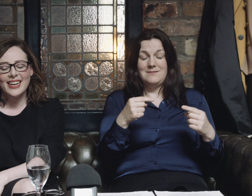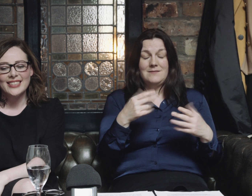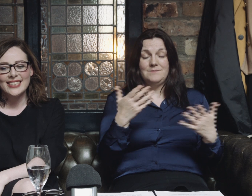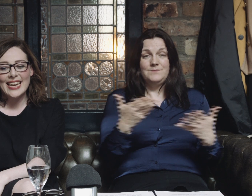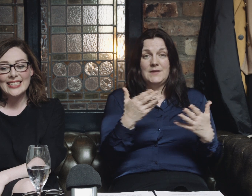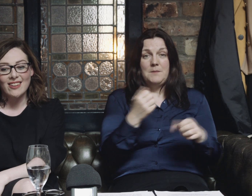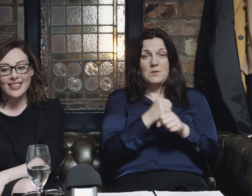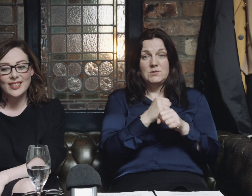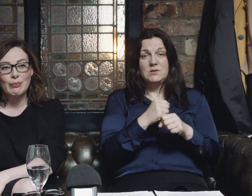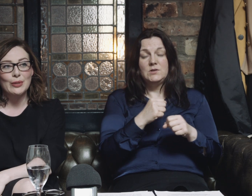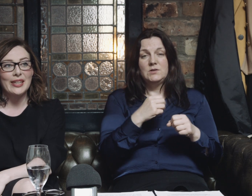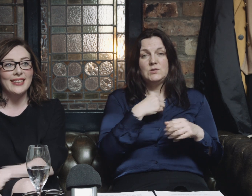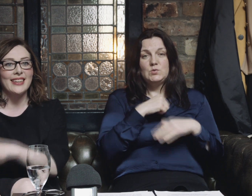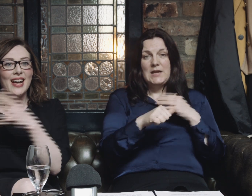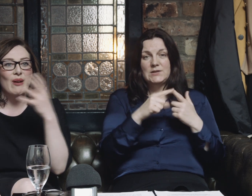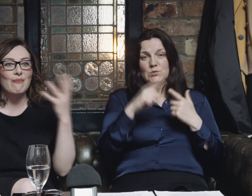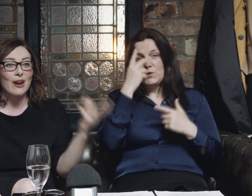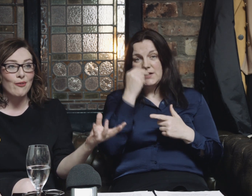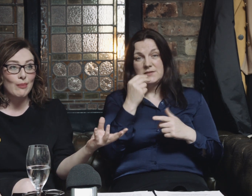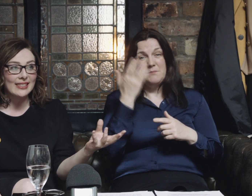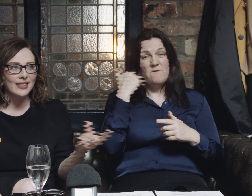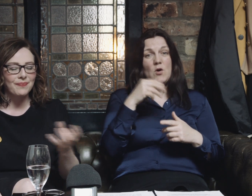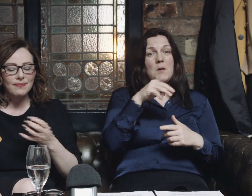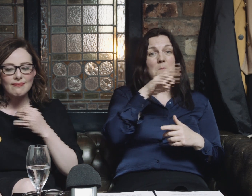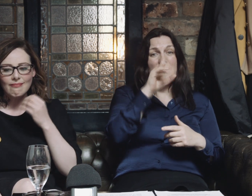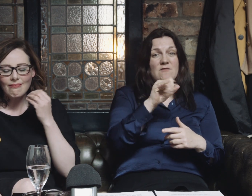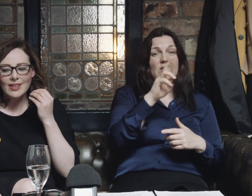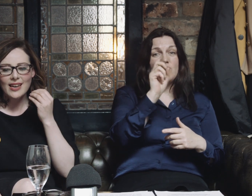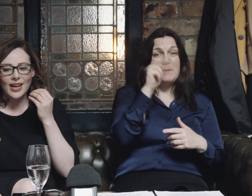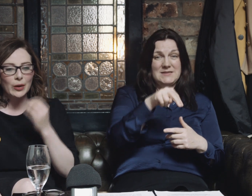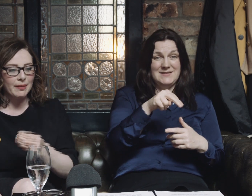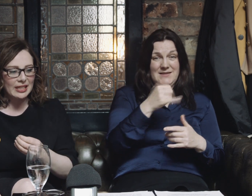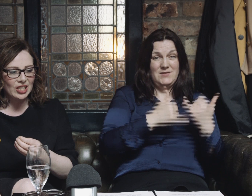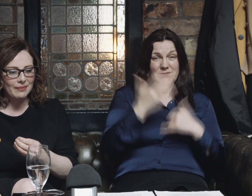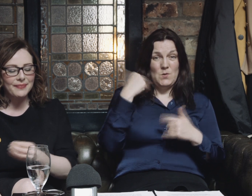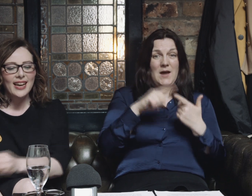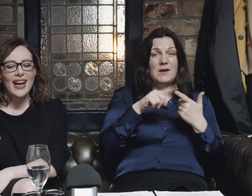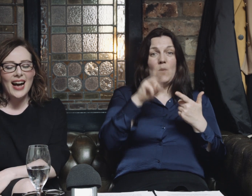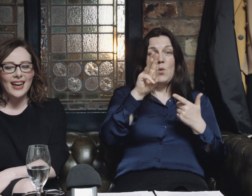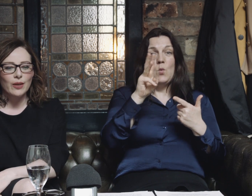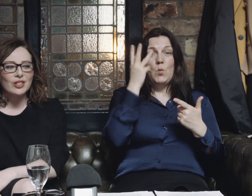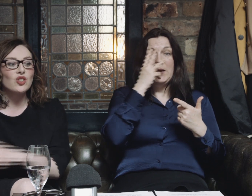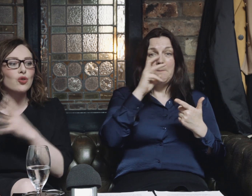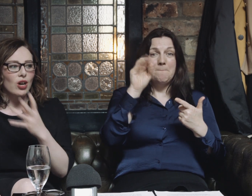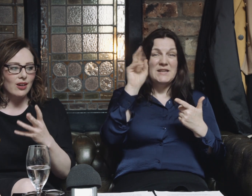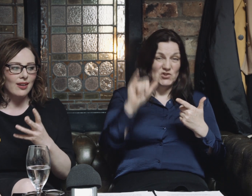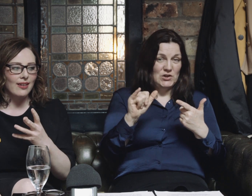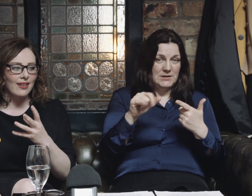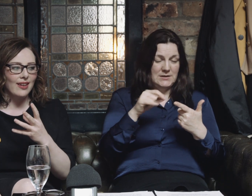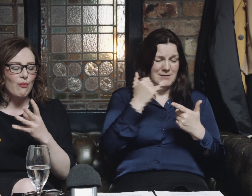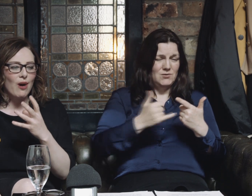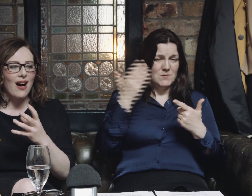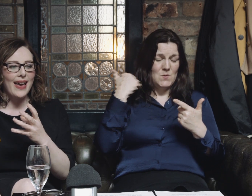on Today Tonight between Mary Robinson and William Binchy, and I was